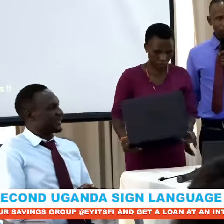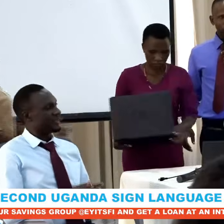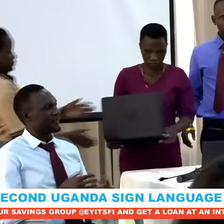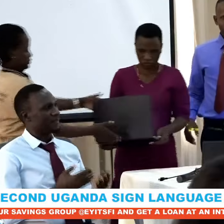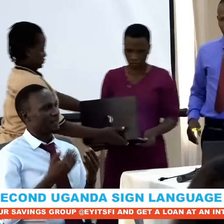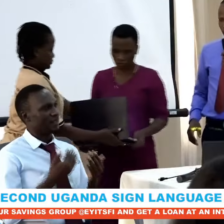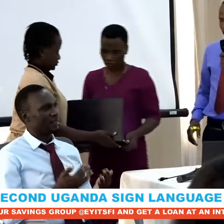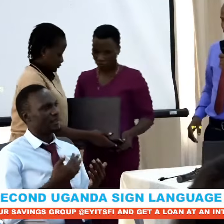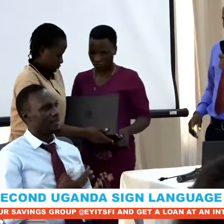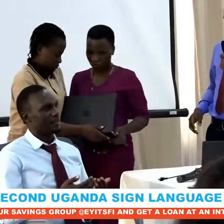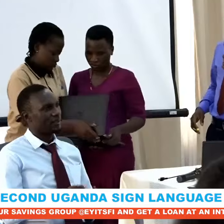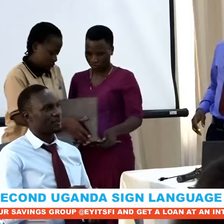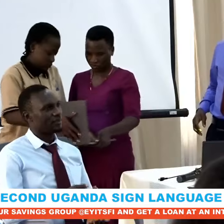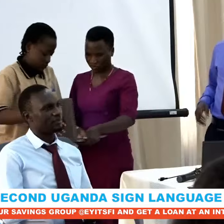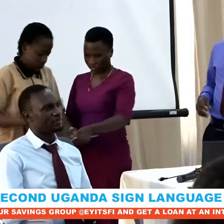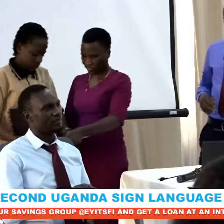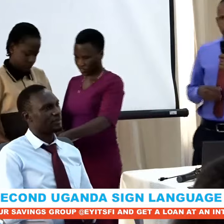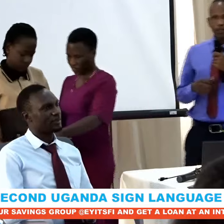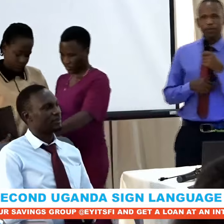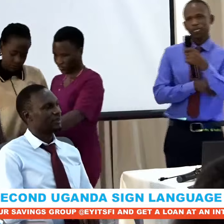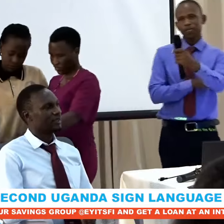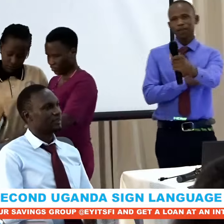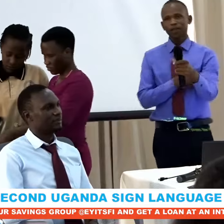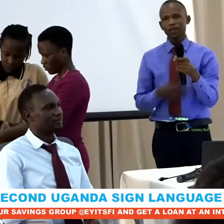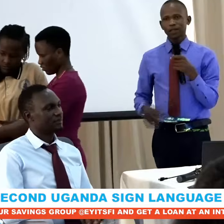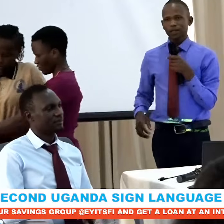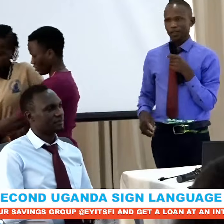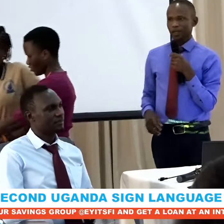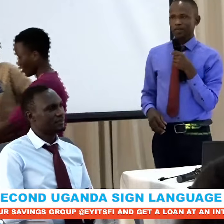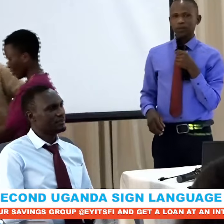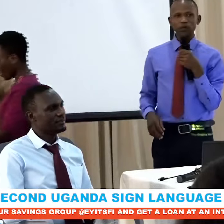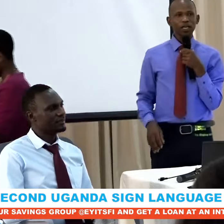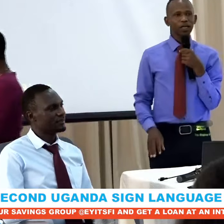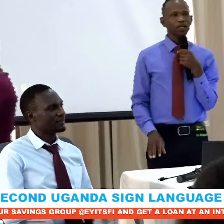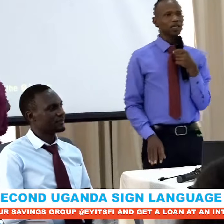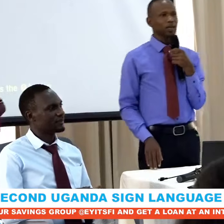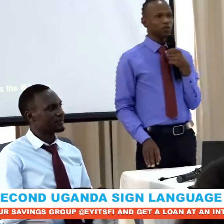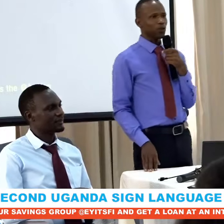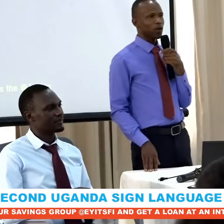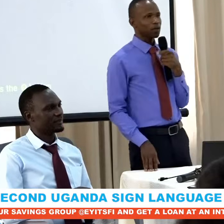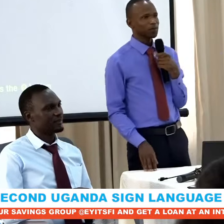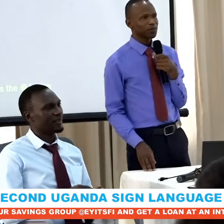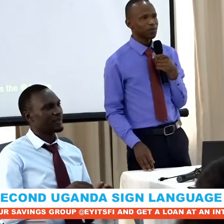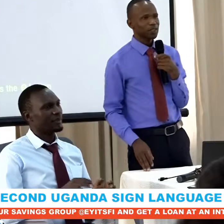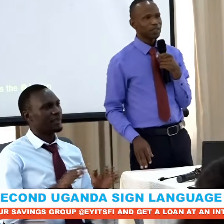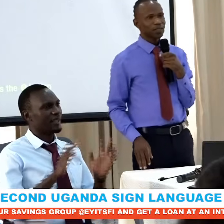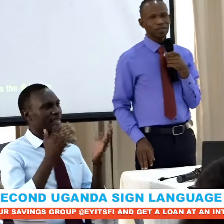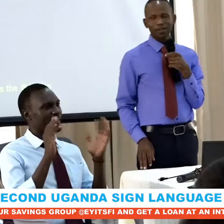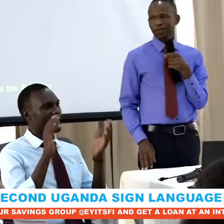Thank you so much, Madam Goretti. Yeah, we can clap for her.